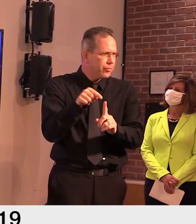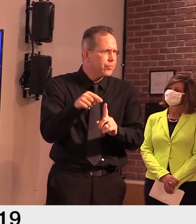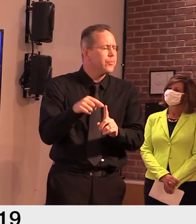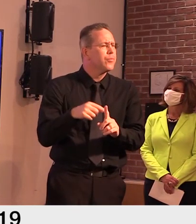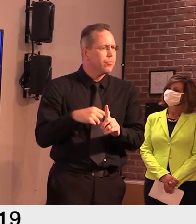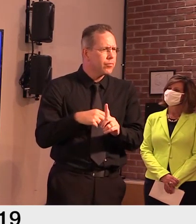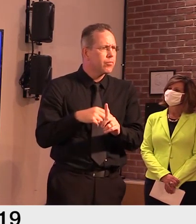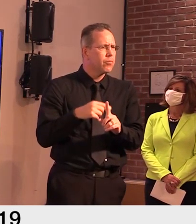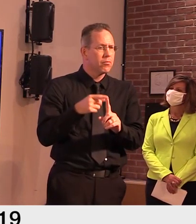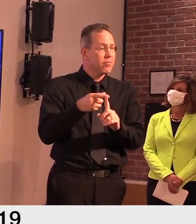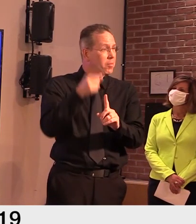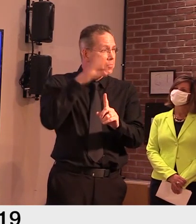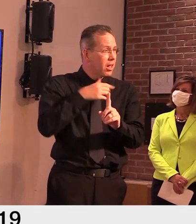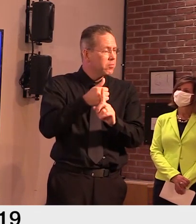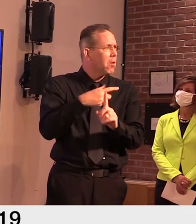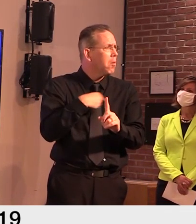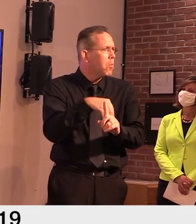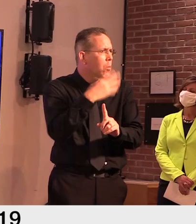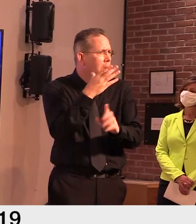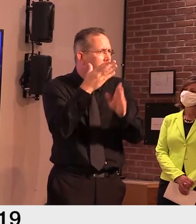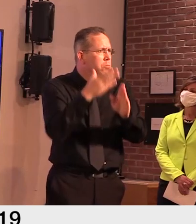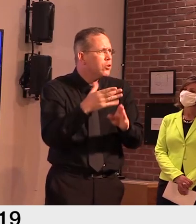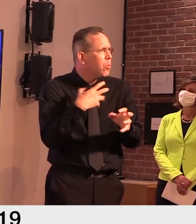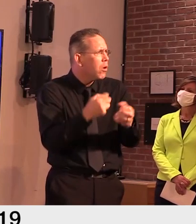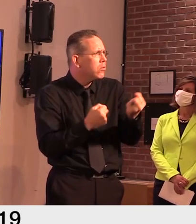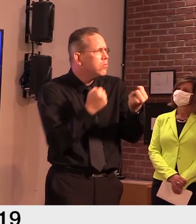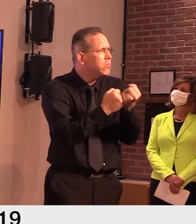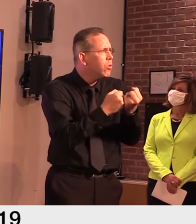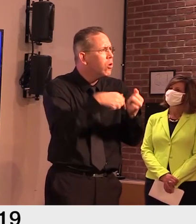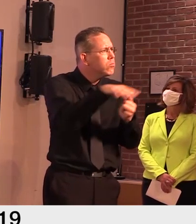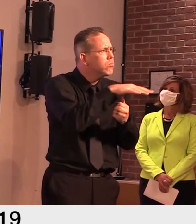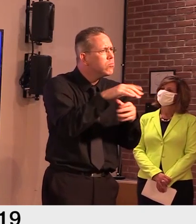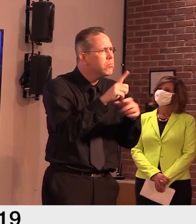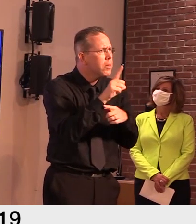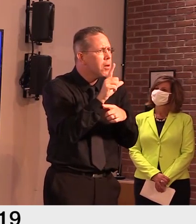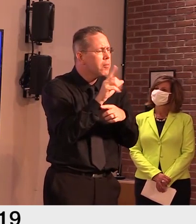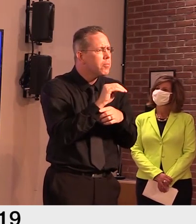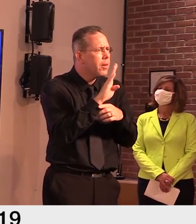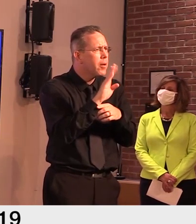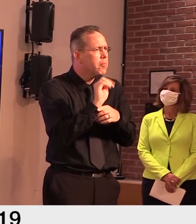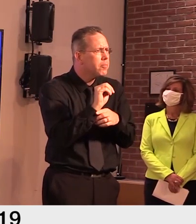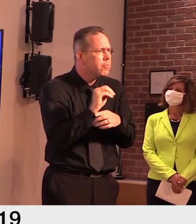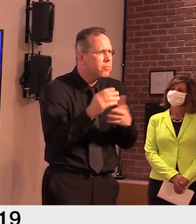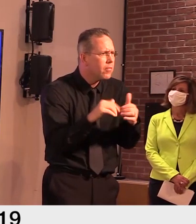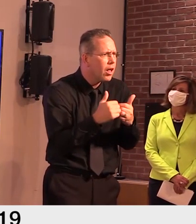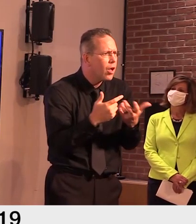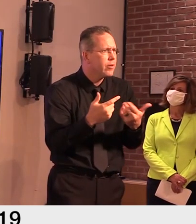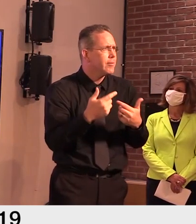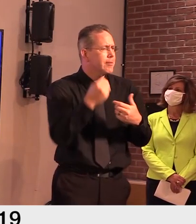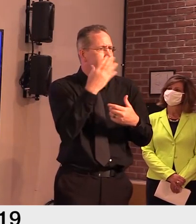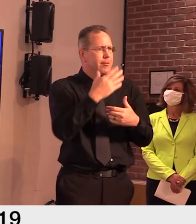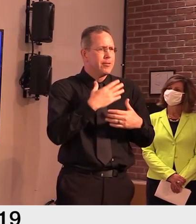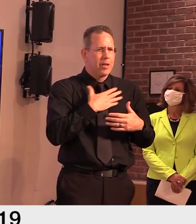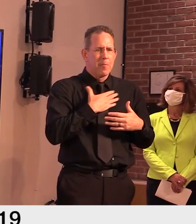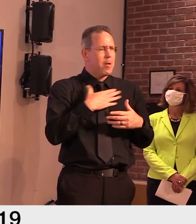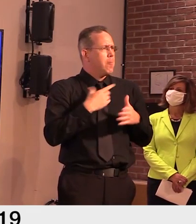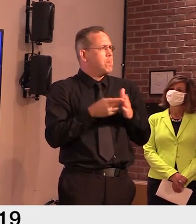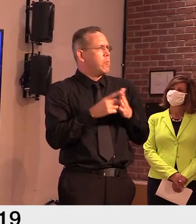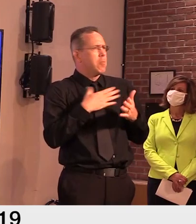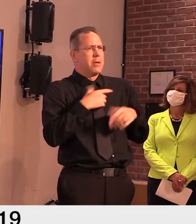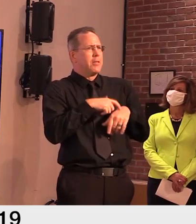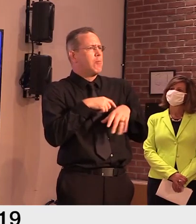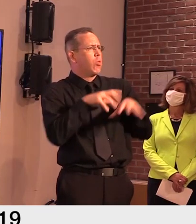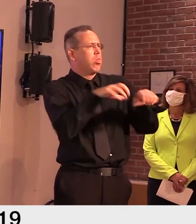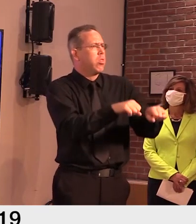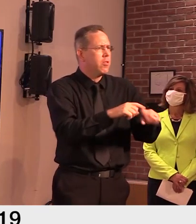I was on a call recently and a gentleman said, "I'm a white man and I want to be a good